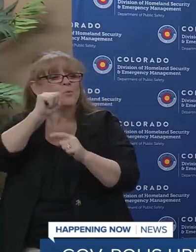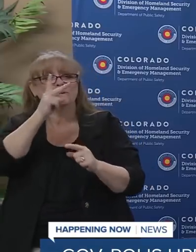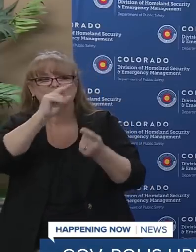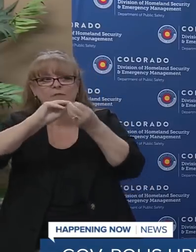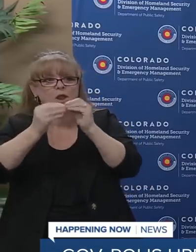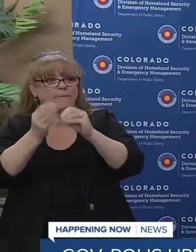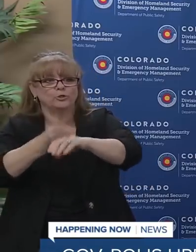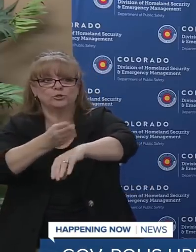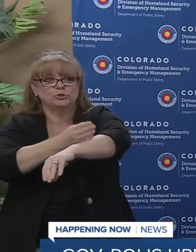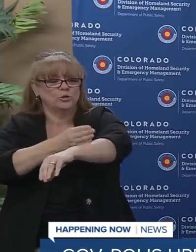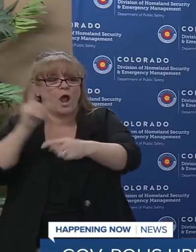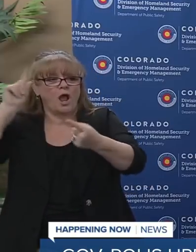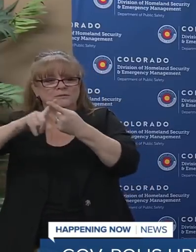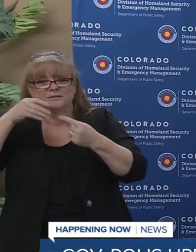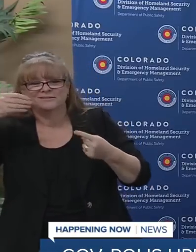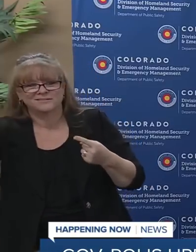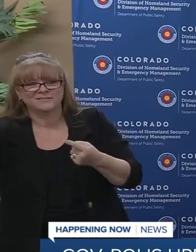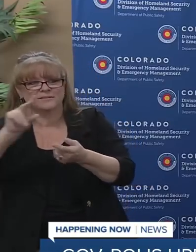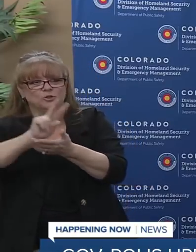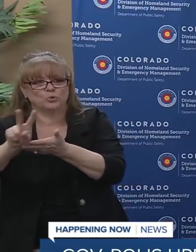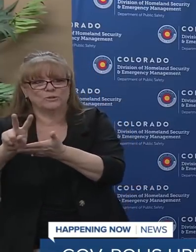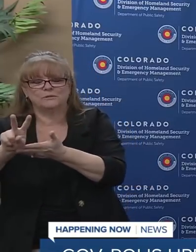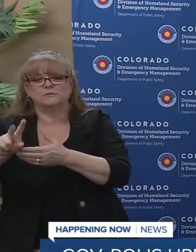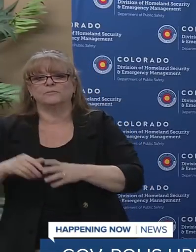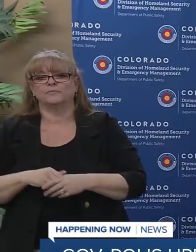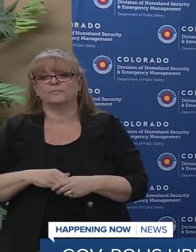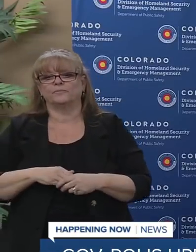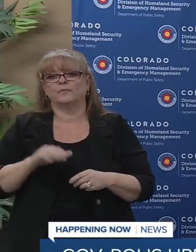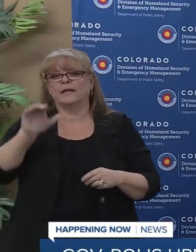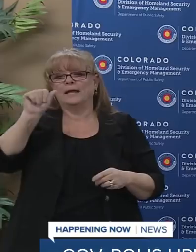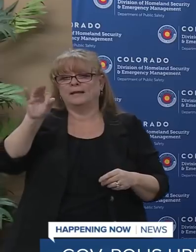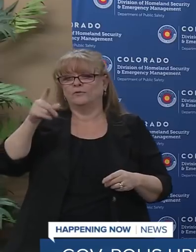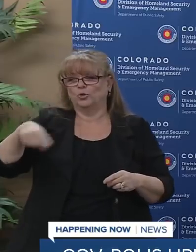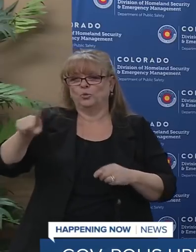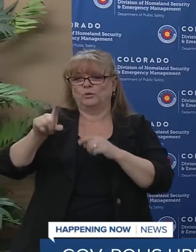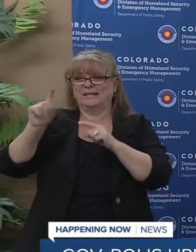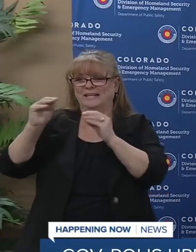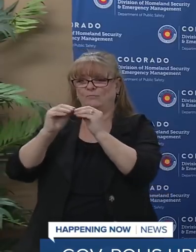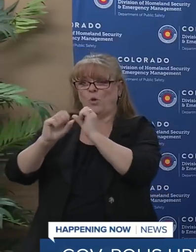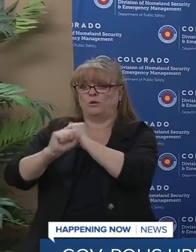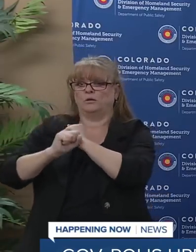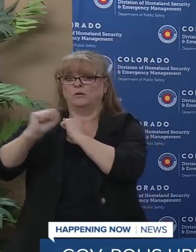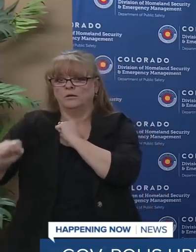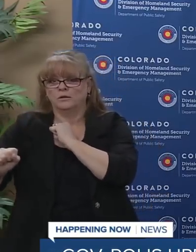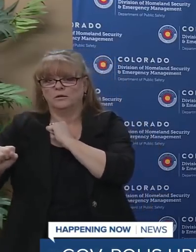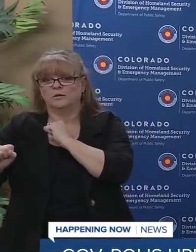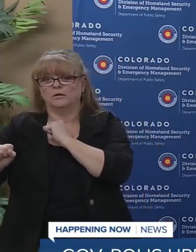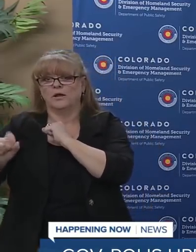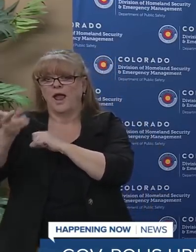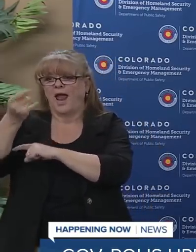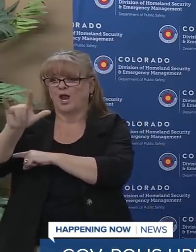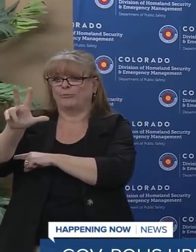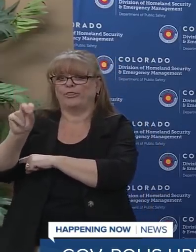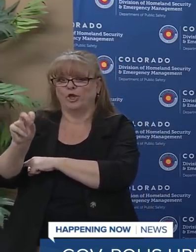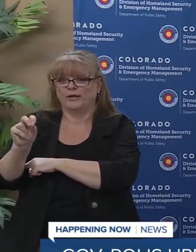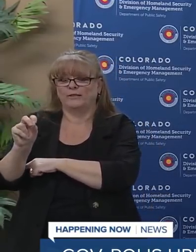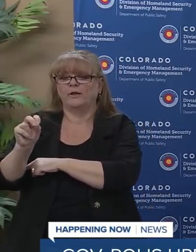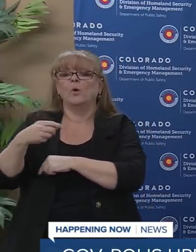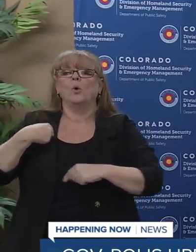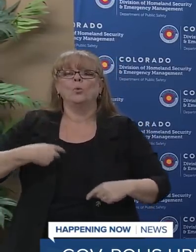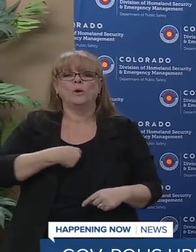enough notice so people have some sense of when we might be able to do everything. But the president has said April 30th.